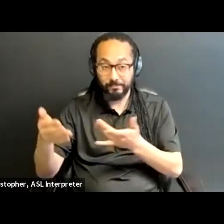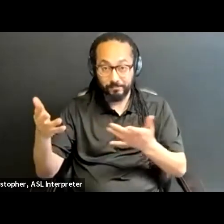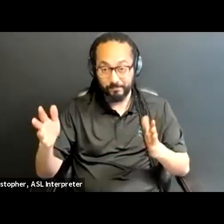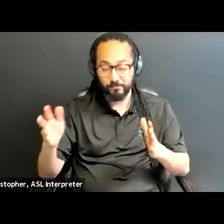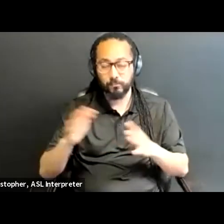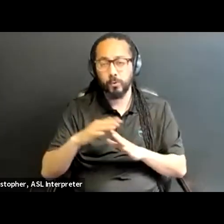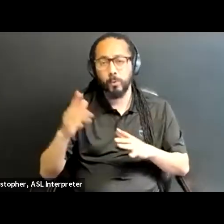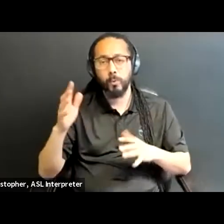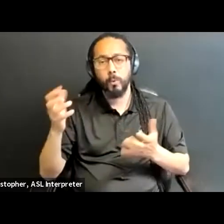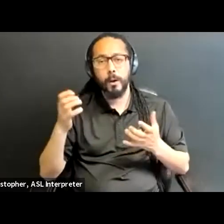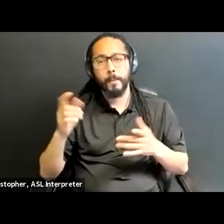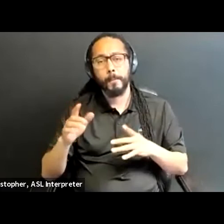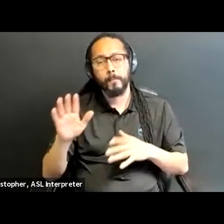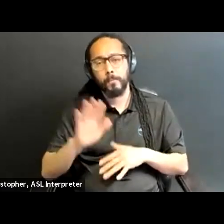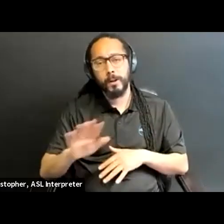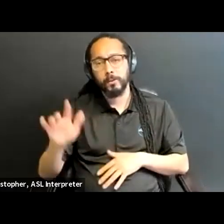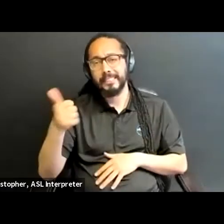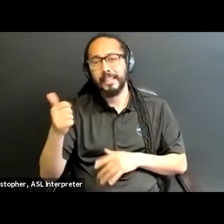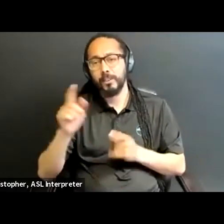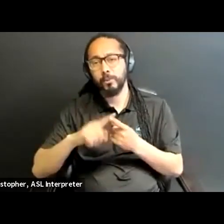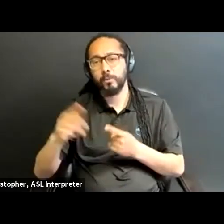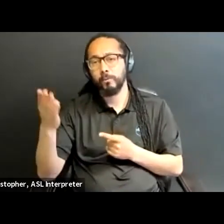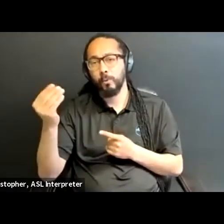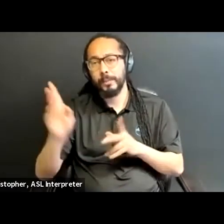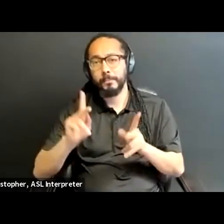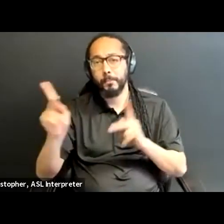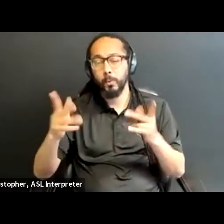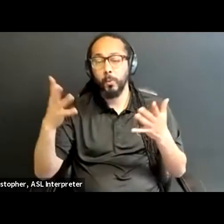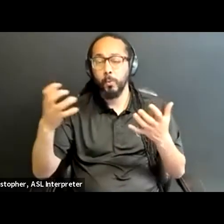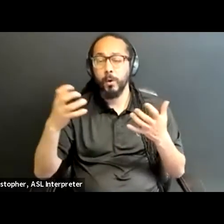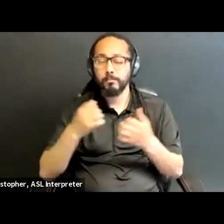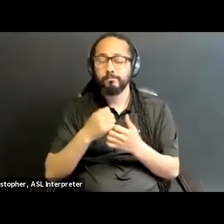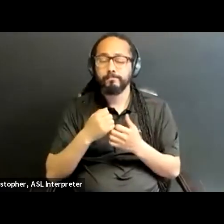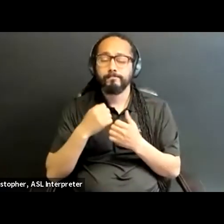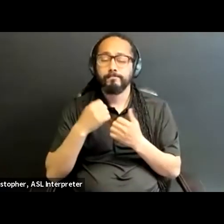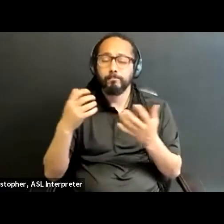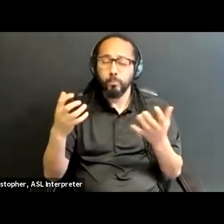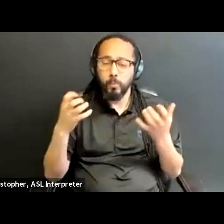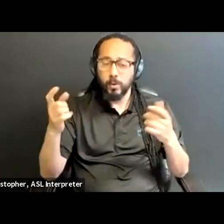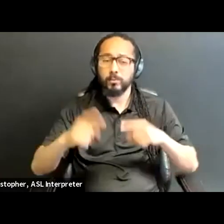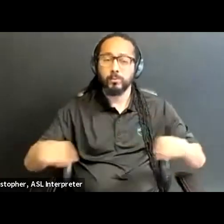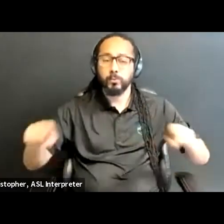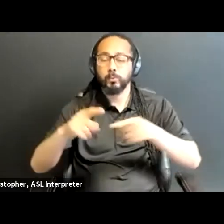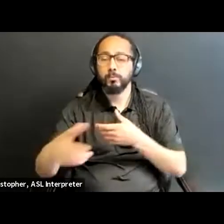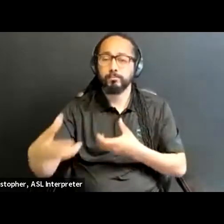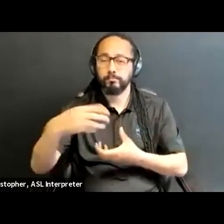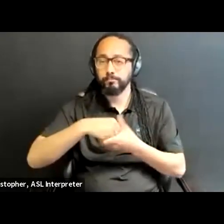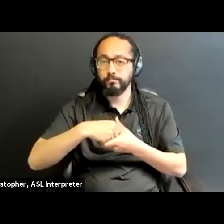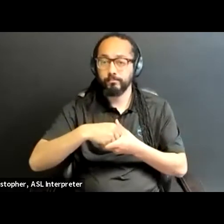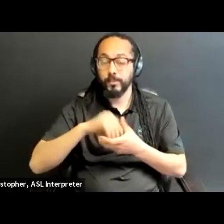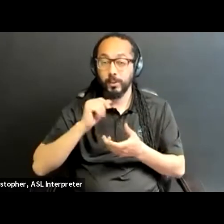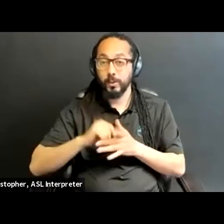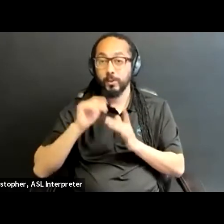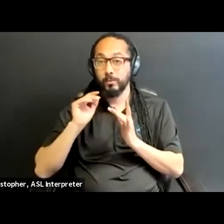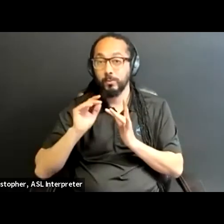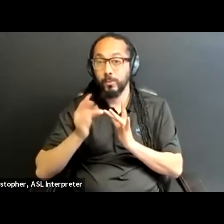10 to 14 members for this committee. We'd love you to take part. So I will drop that into the chat following